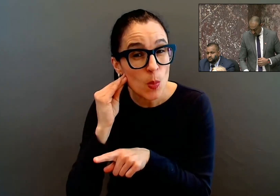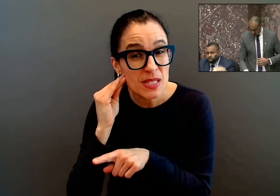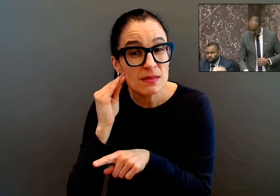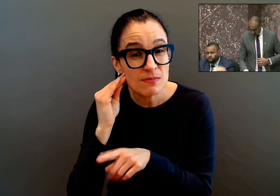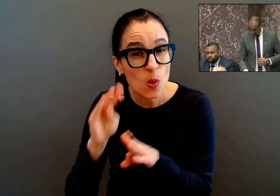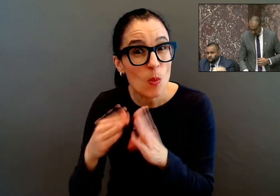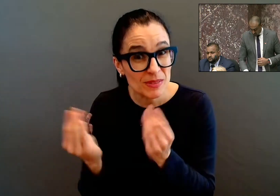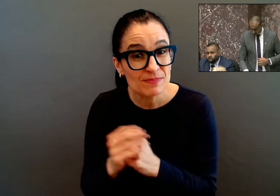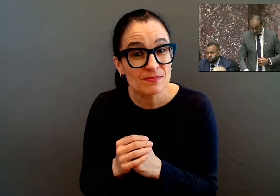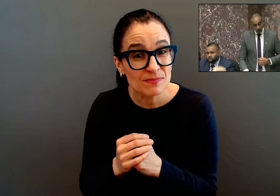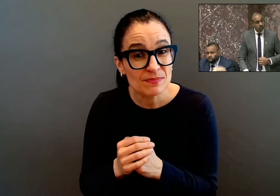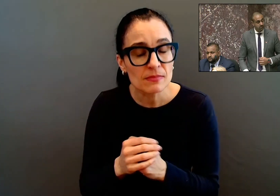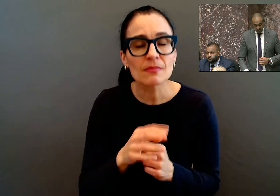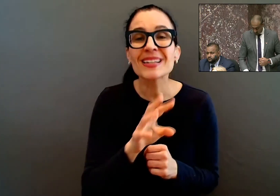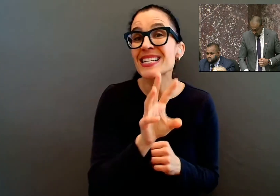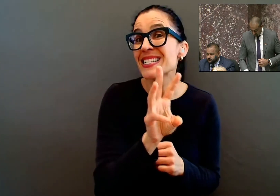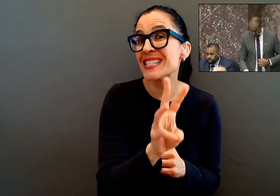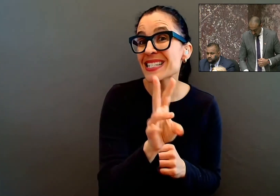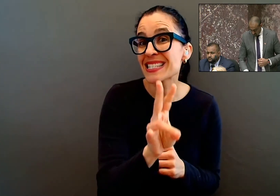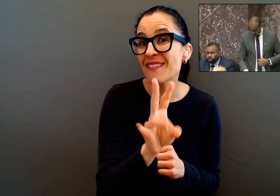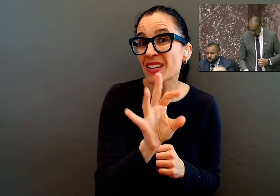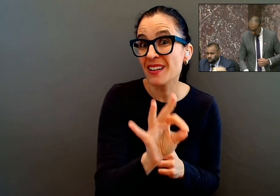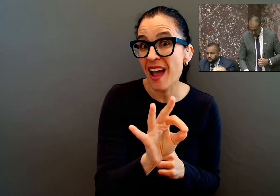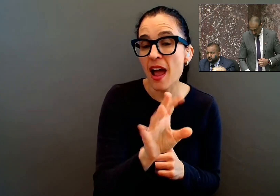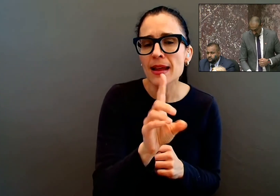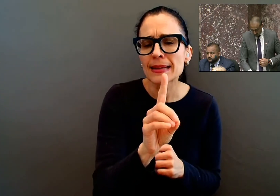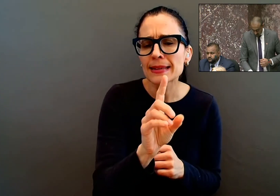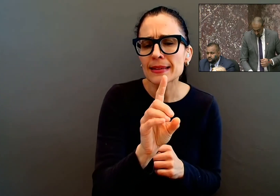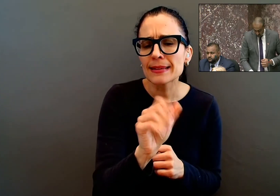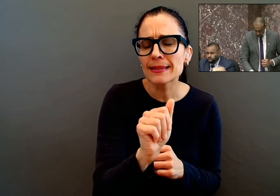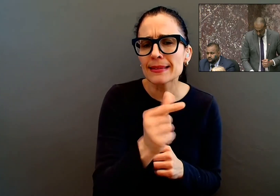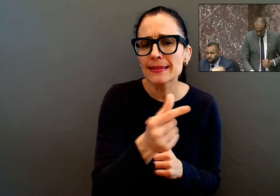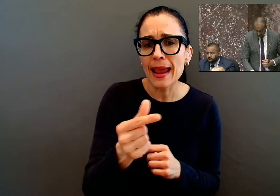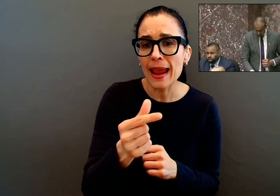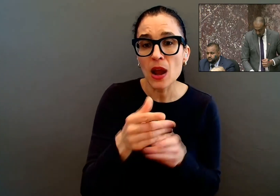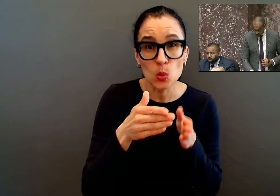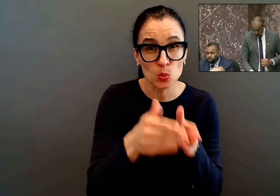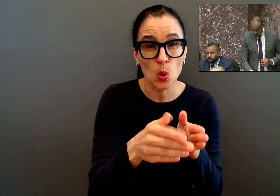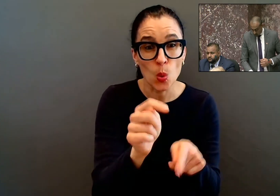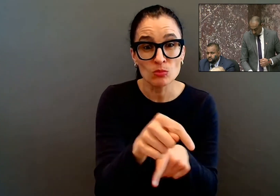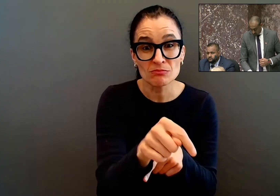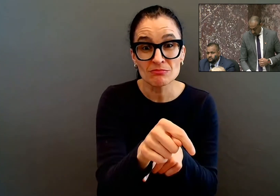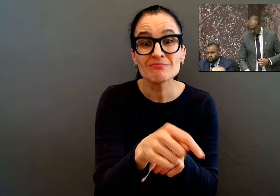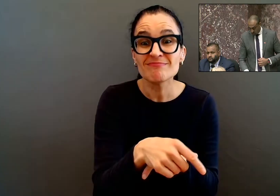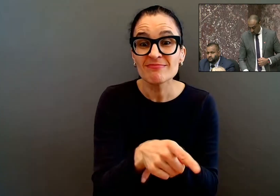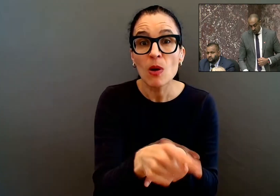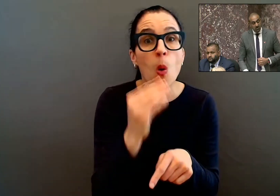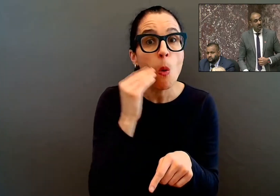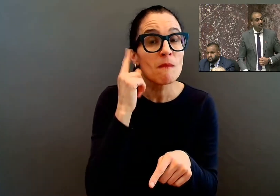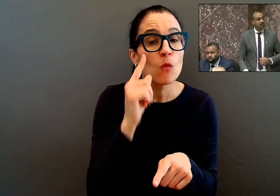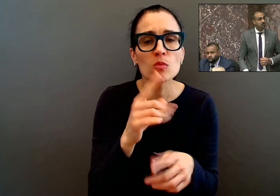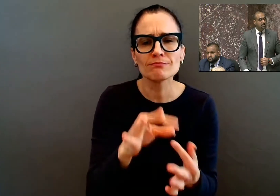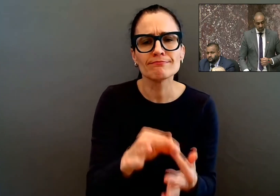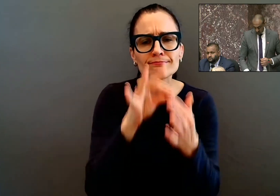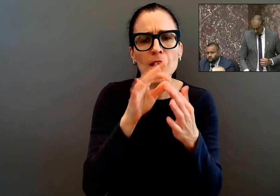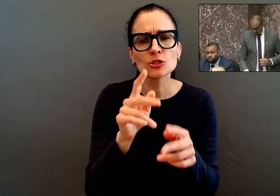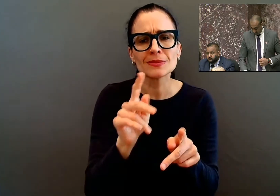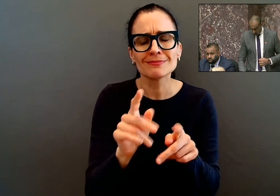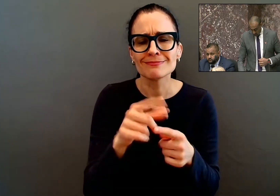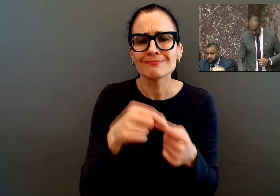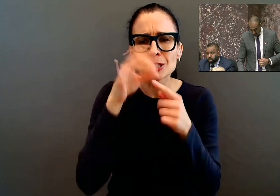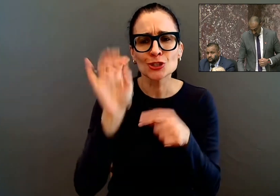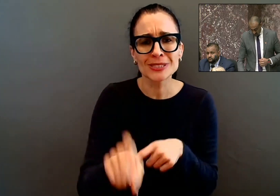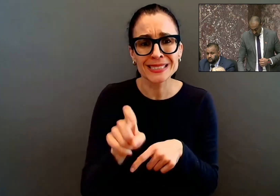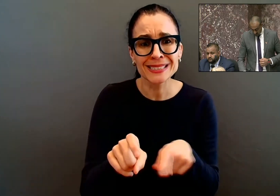Honourable Speaker, housing for folks with special needs. Honourable Speaker, we have on 2541 Oak Street, Prince George, another 6 units